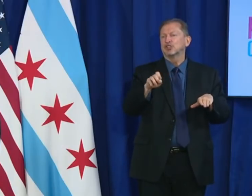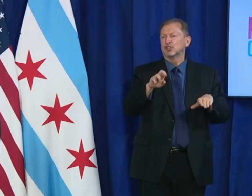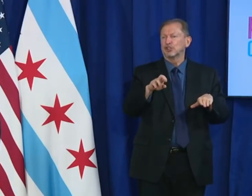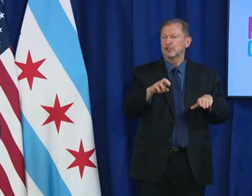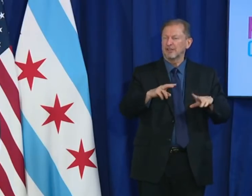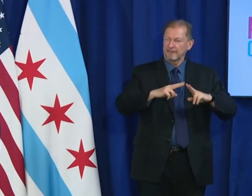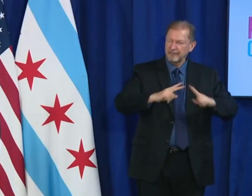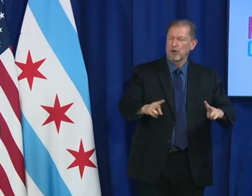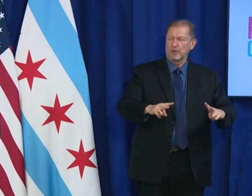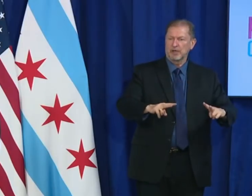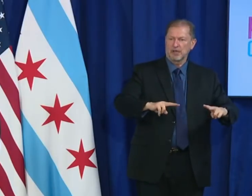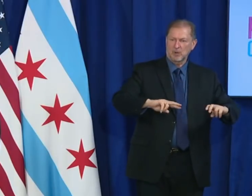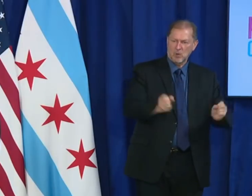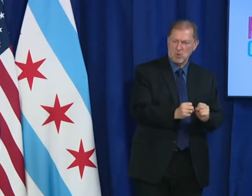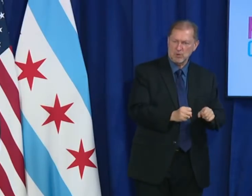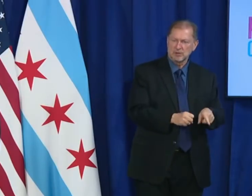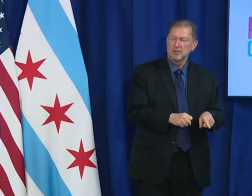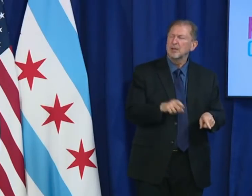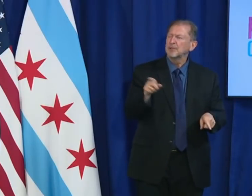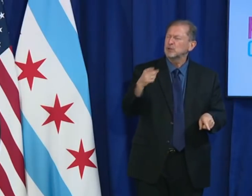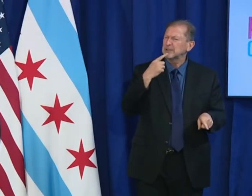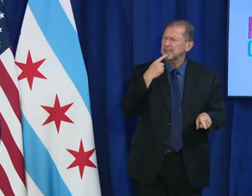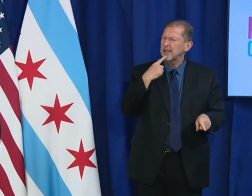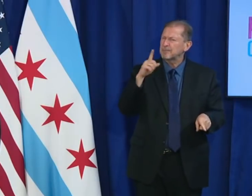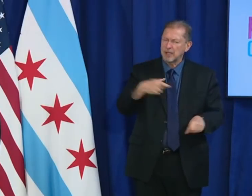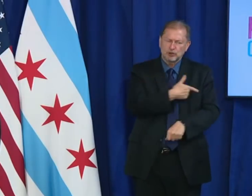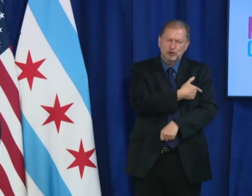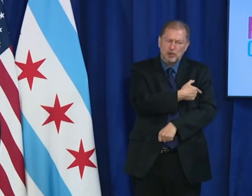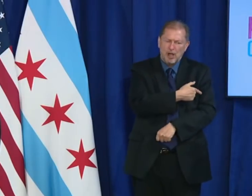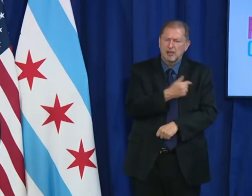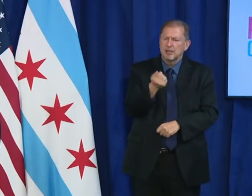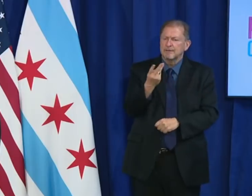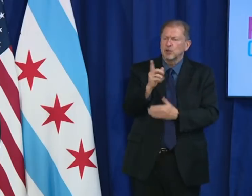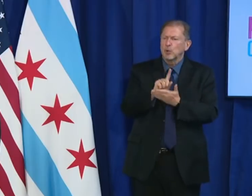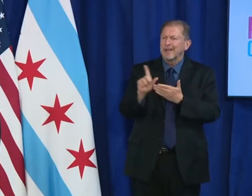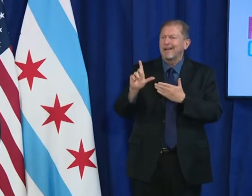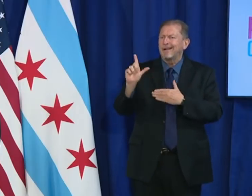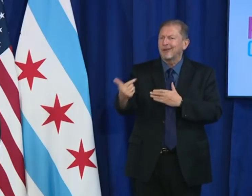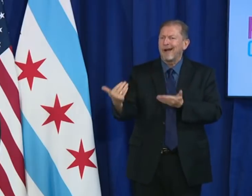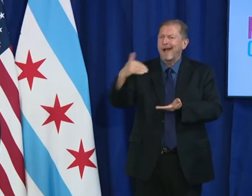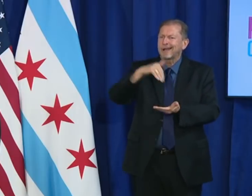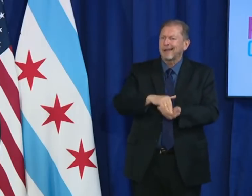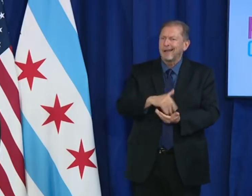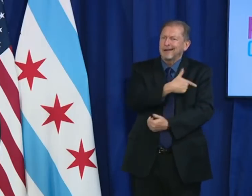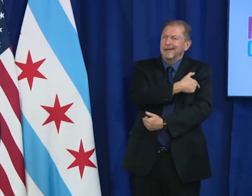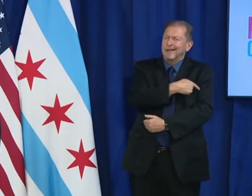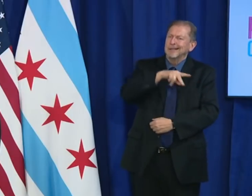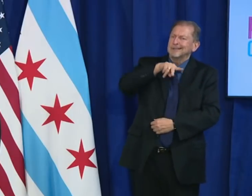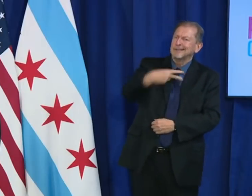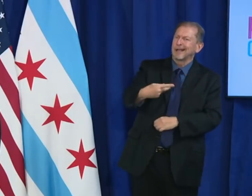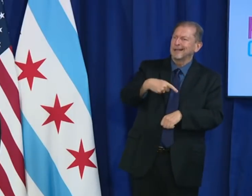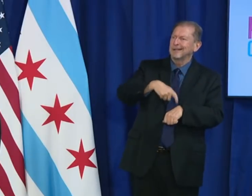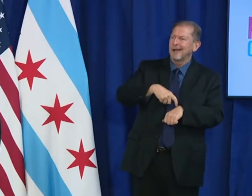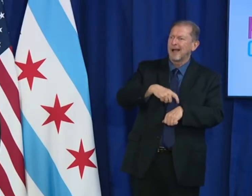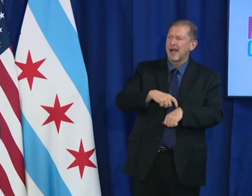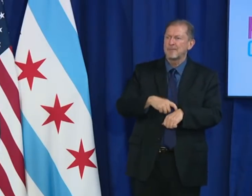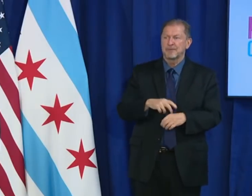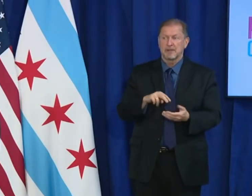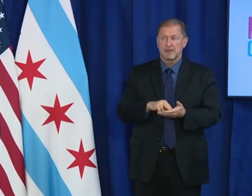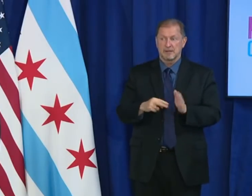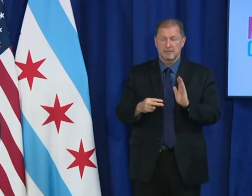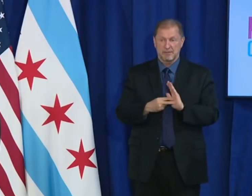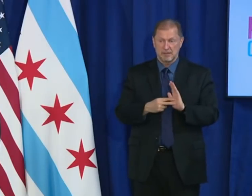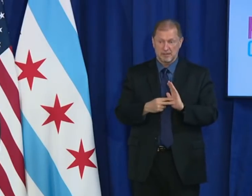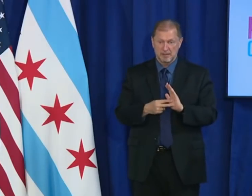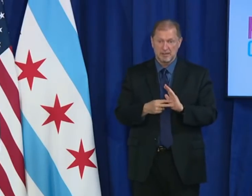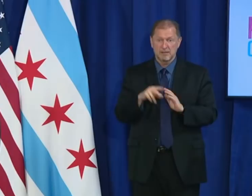actually, since you require 2 doses to immunize someone, that would really mean 65, right?